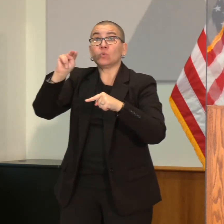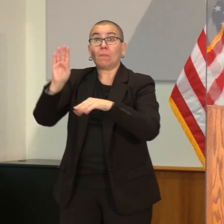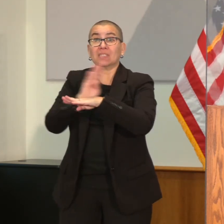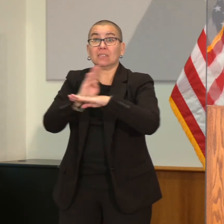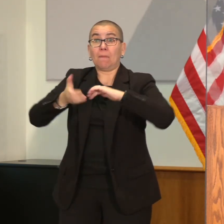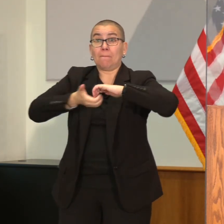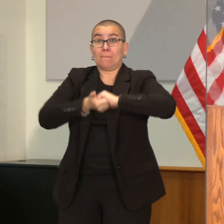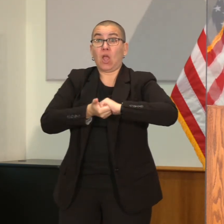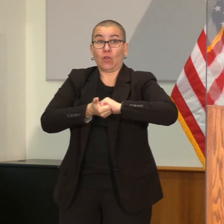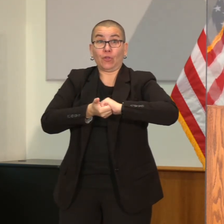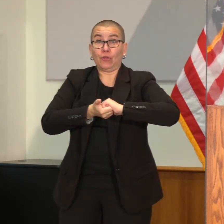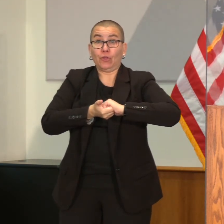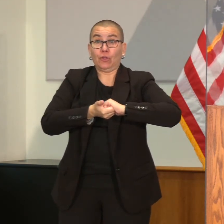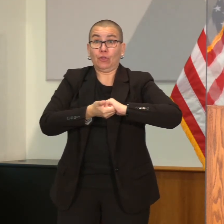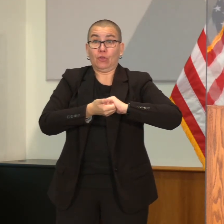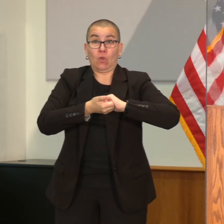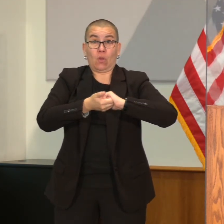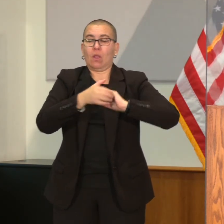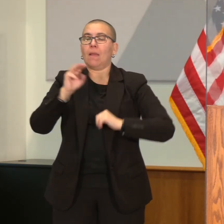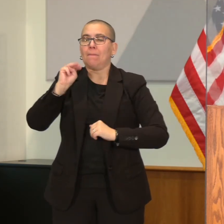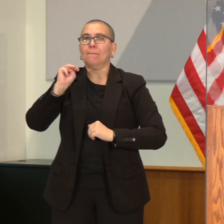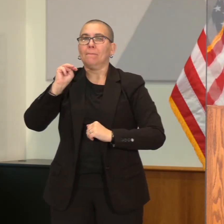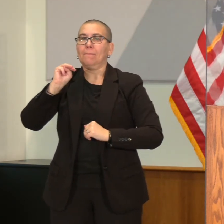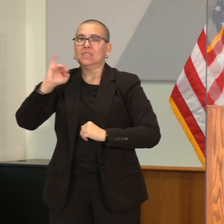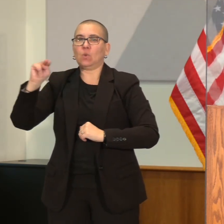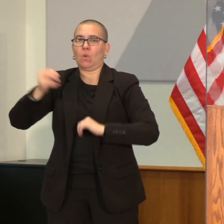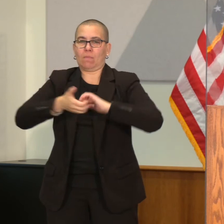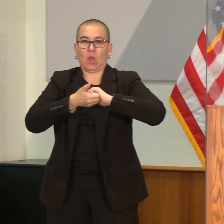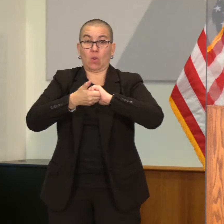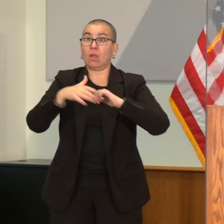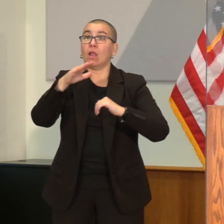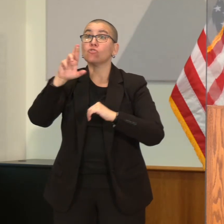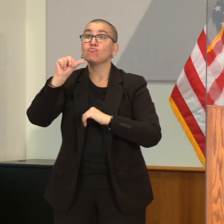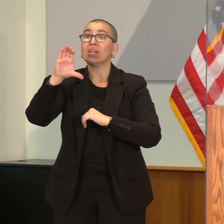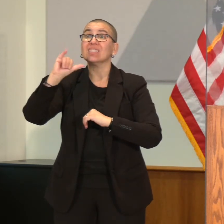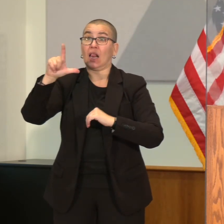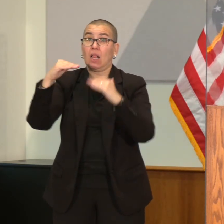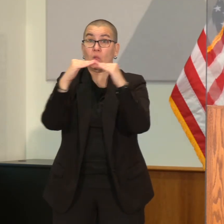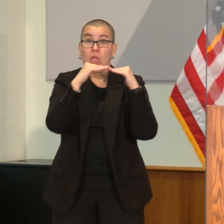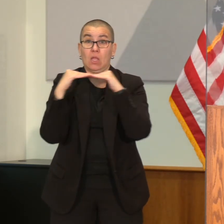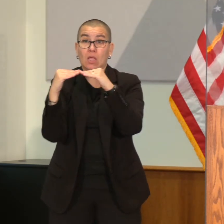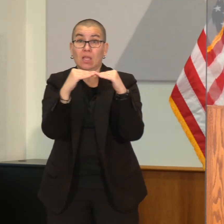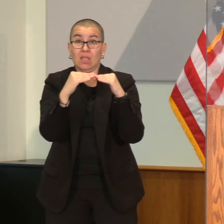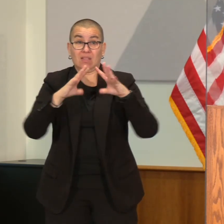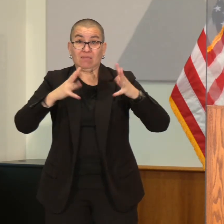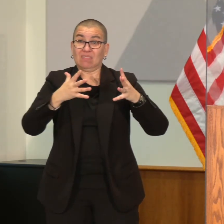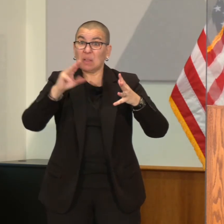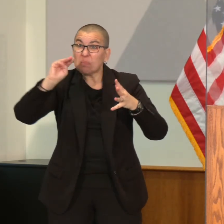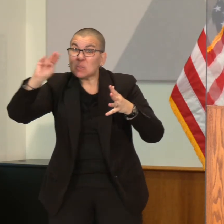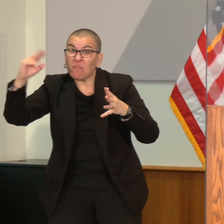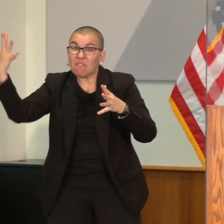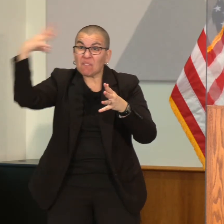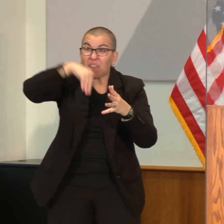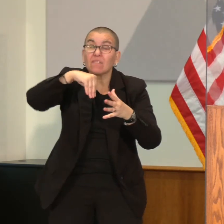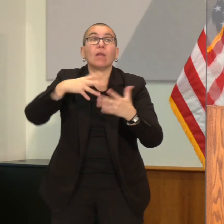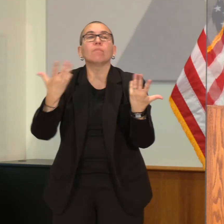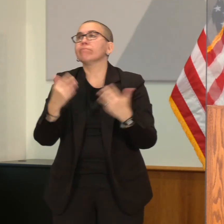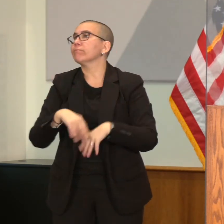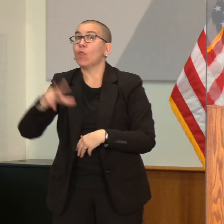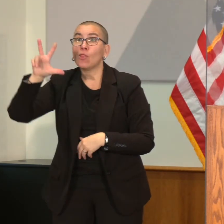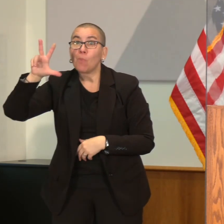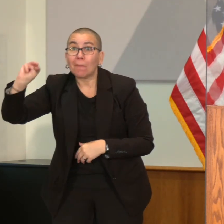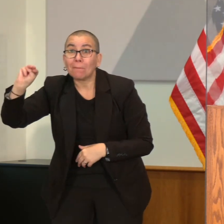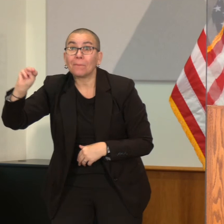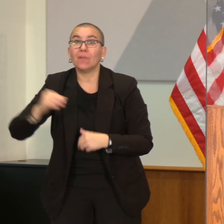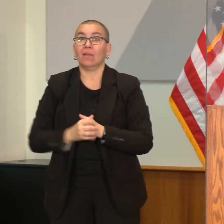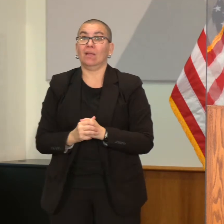Racial Equity, which includes representatives from 30 large Minnesota businesses, including 3M in my own district, Best Buy, General